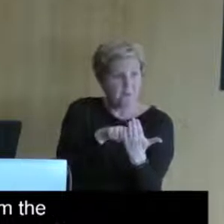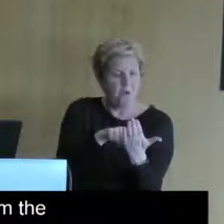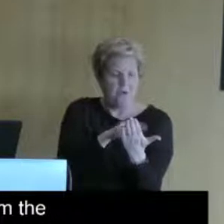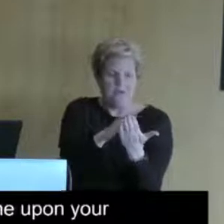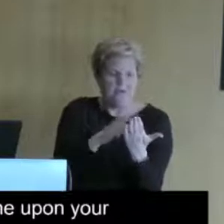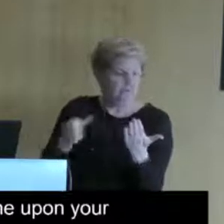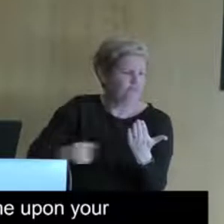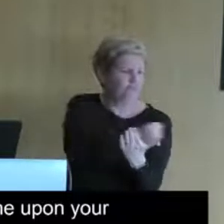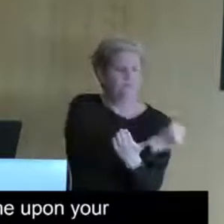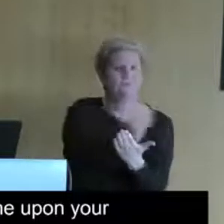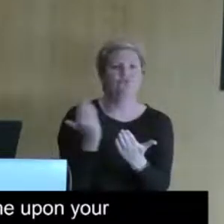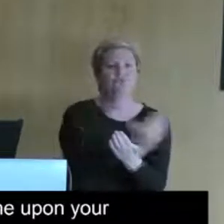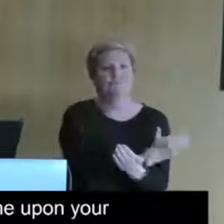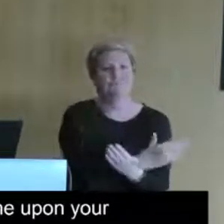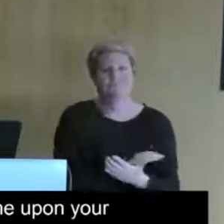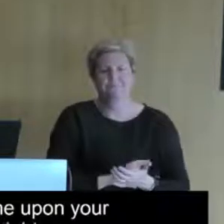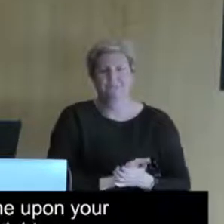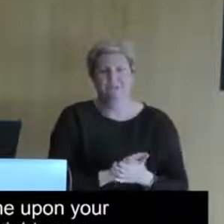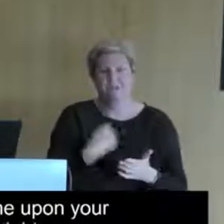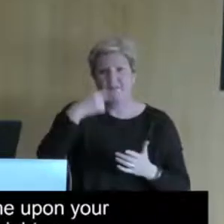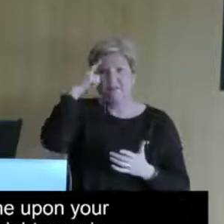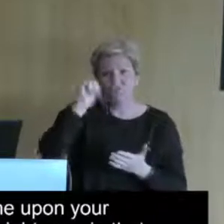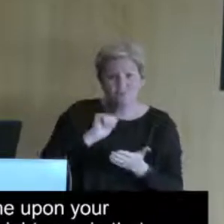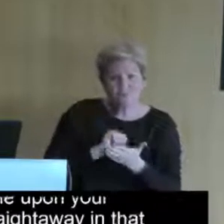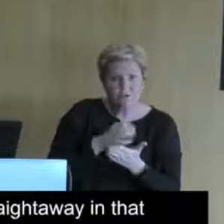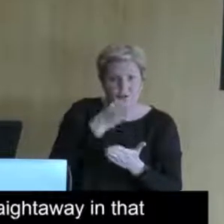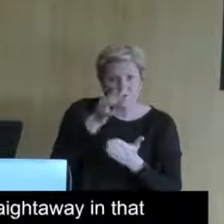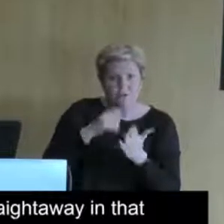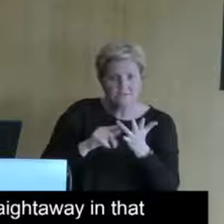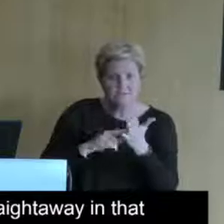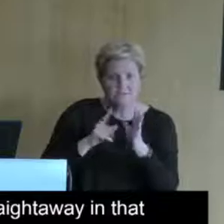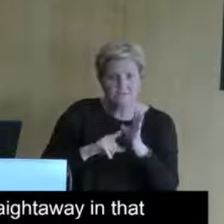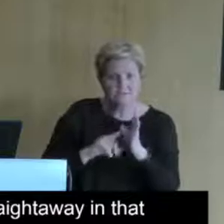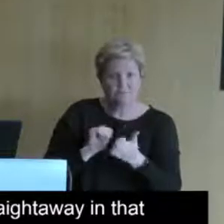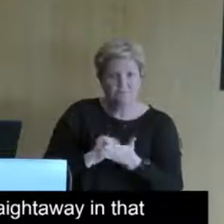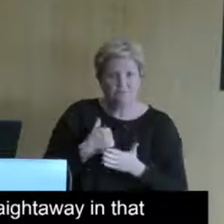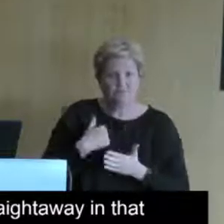for the community housing provider to make the allocation straight from the register. They can